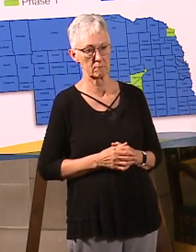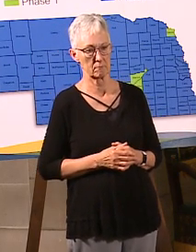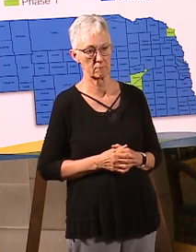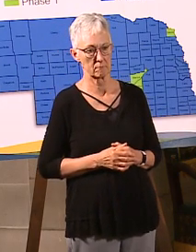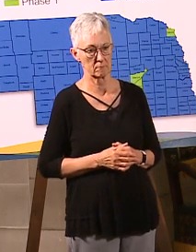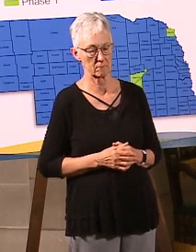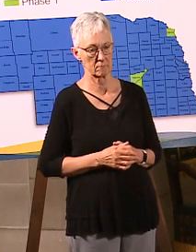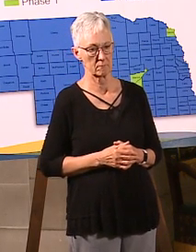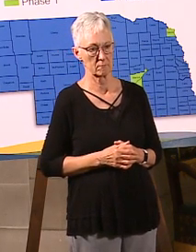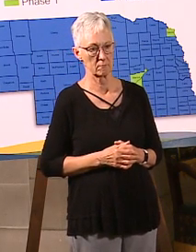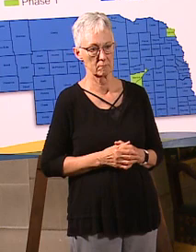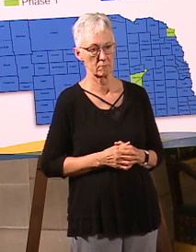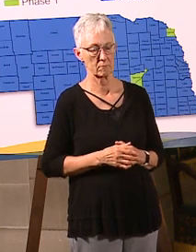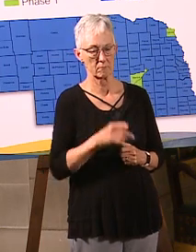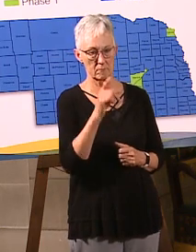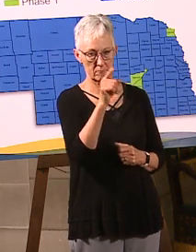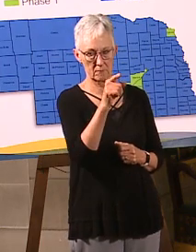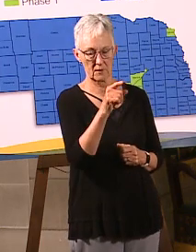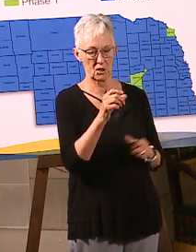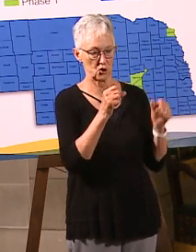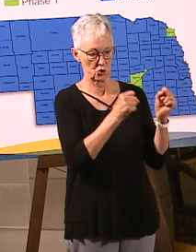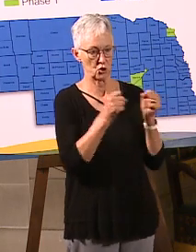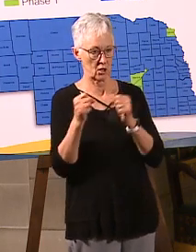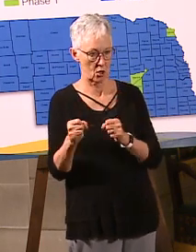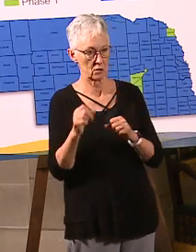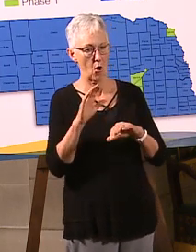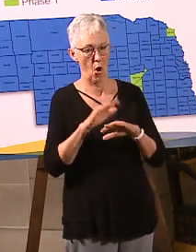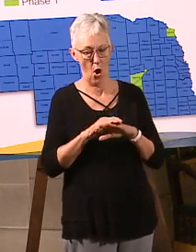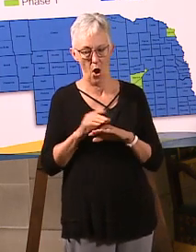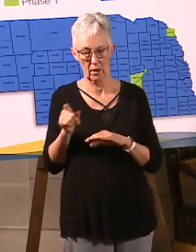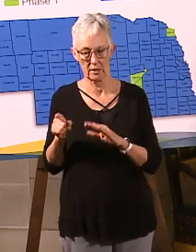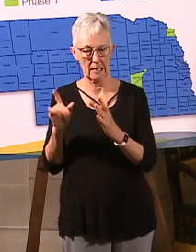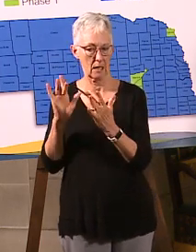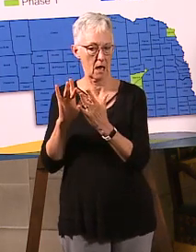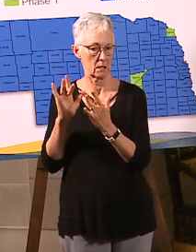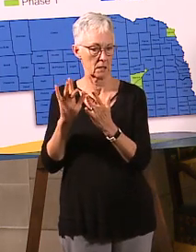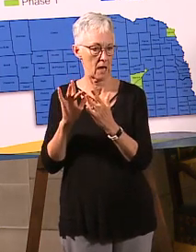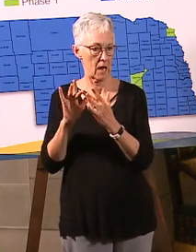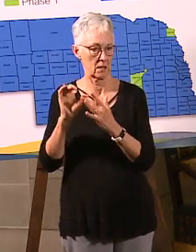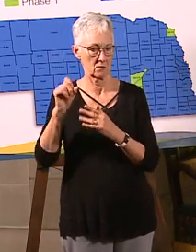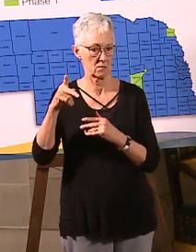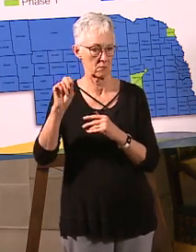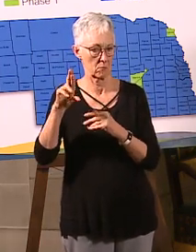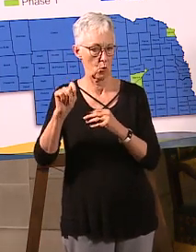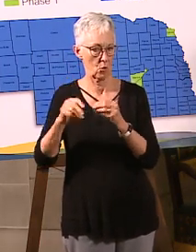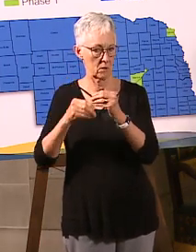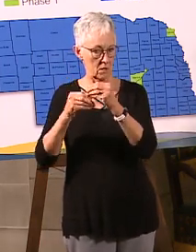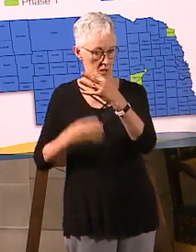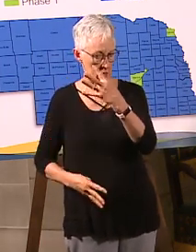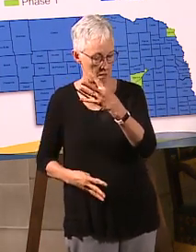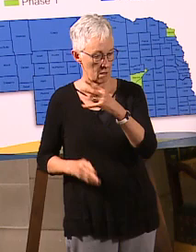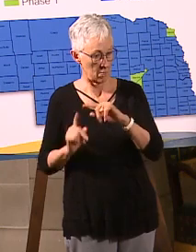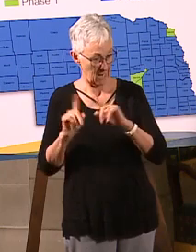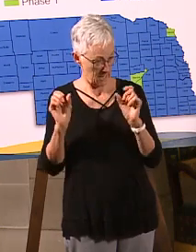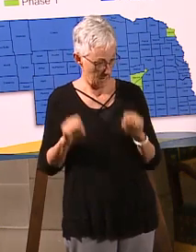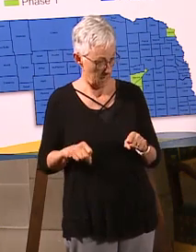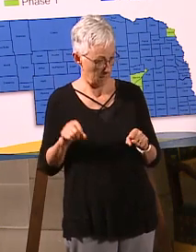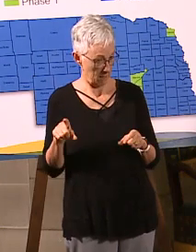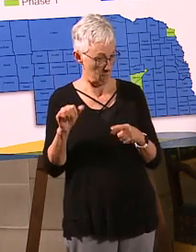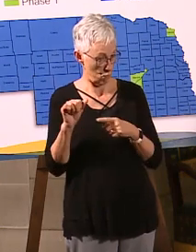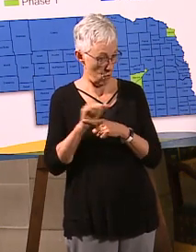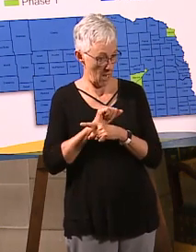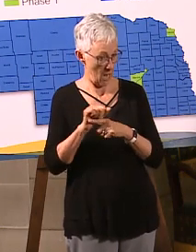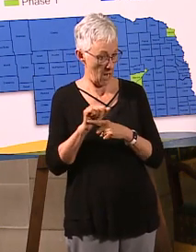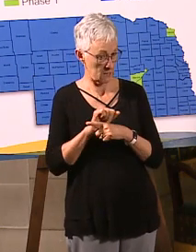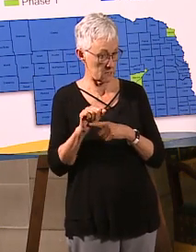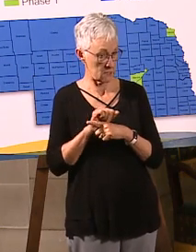do stunts? Cheerleading is on the contact sports list. But are they able to practice if they don't do sports? We just had that question. We'll have to get back